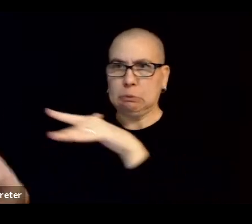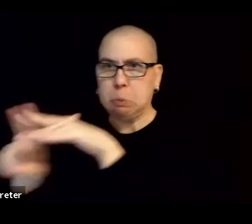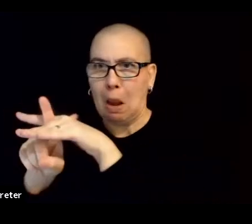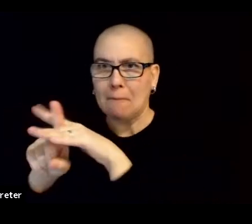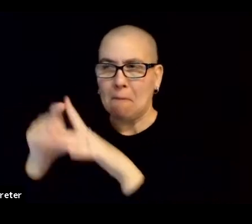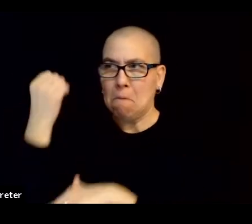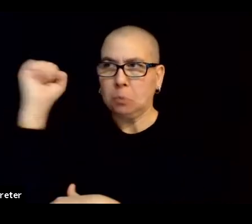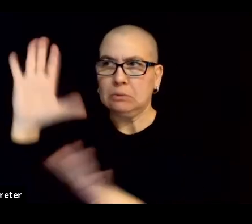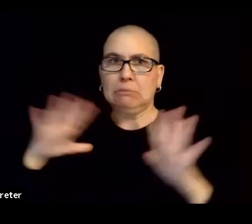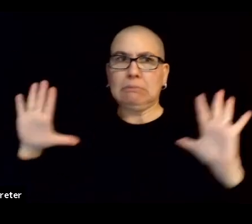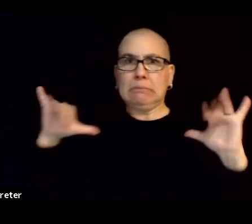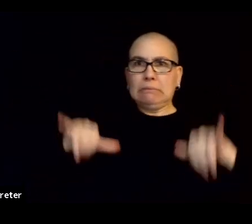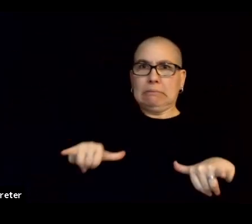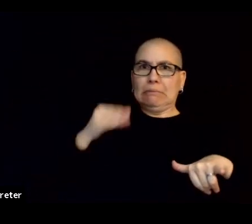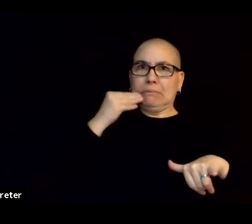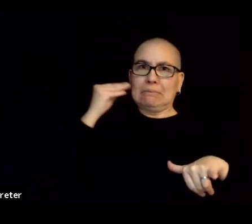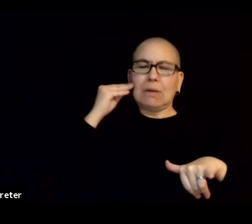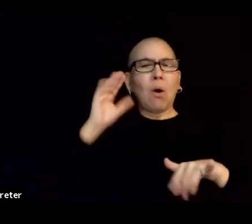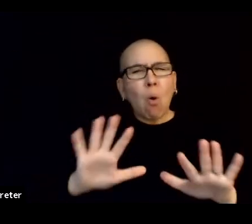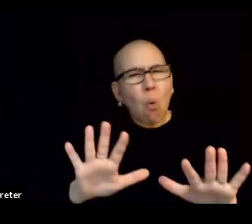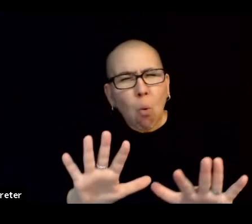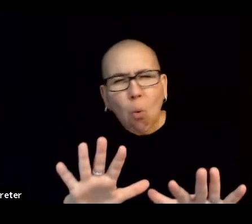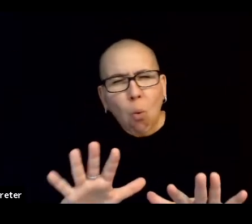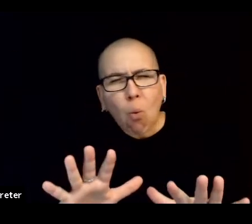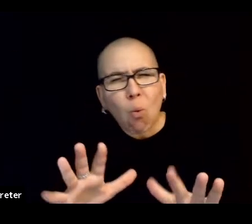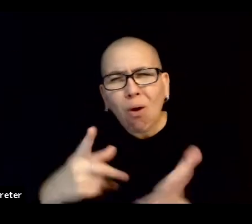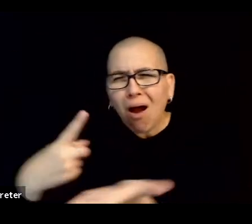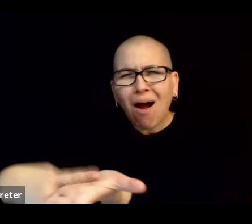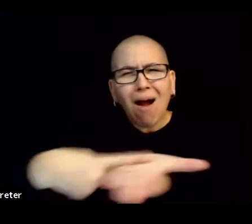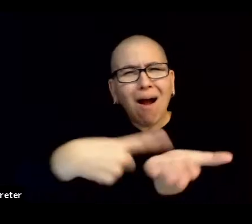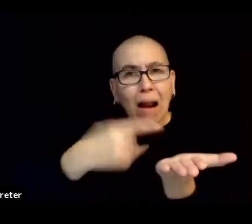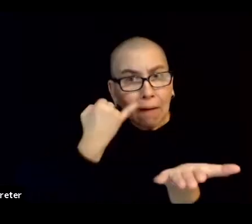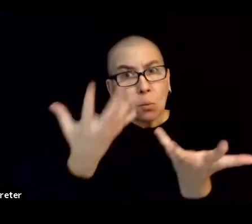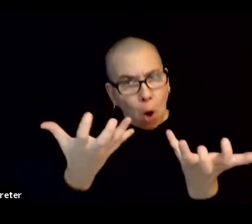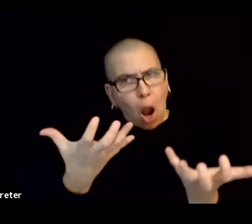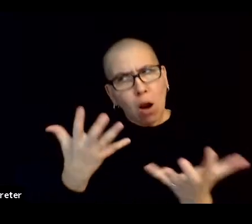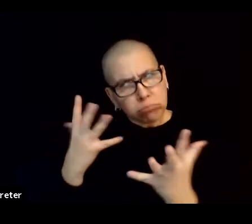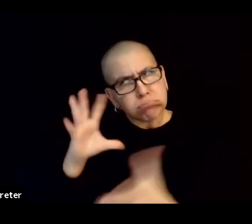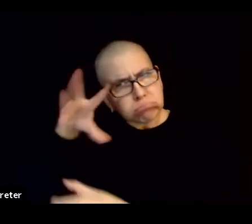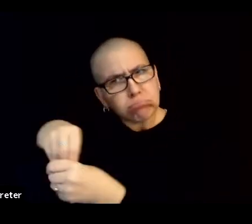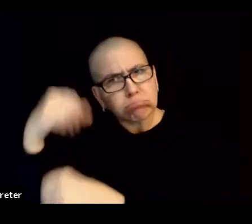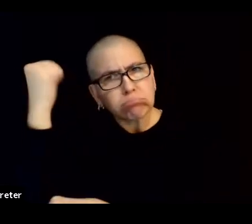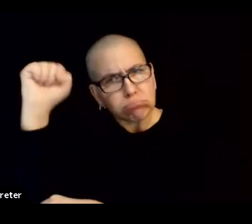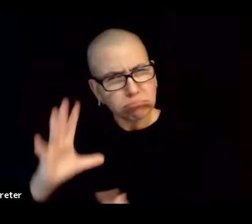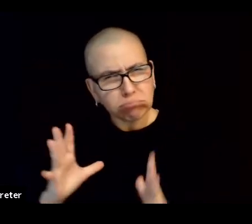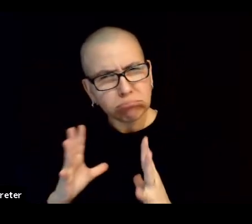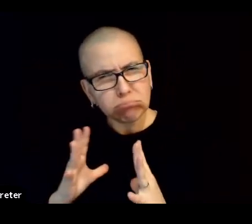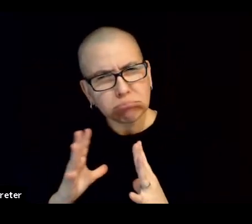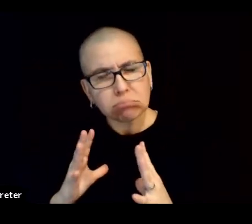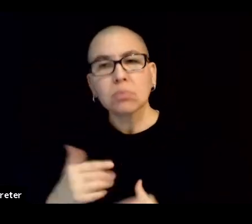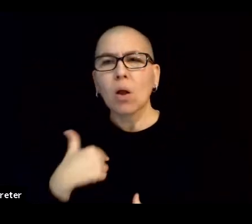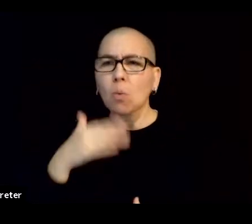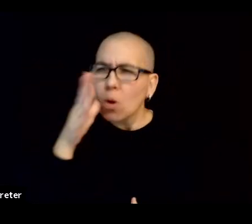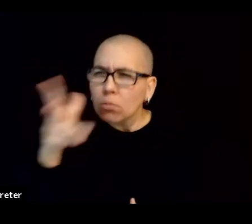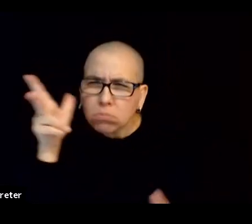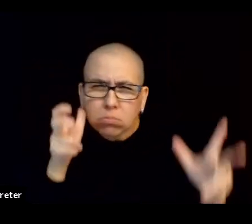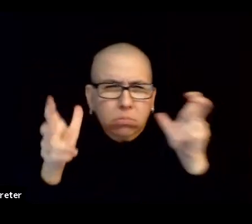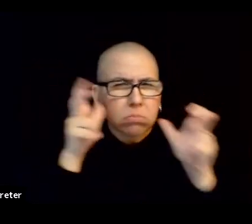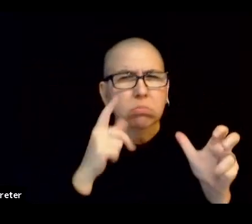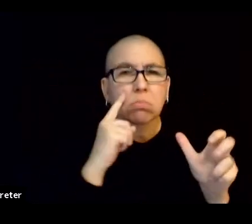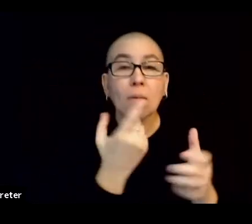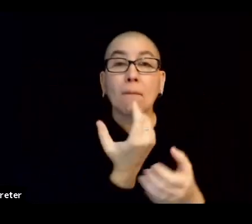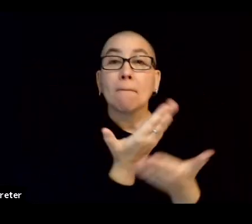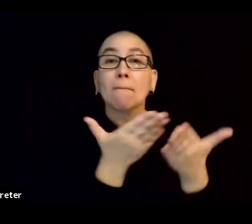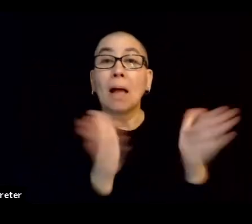skin cancer before. SRT was so much better than having the traditional surgery. The SRT was